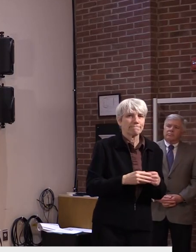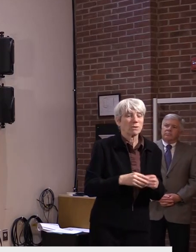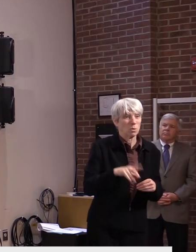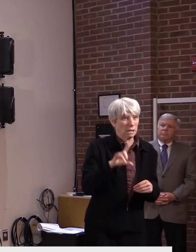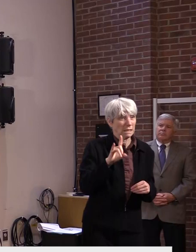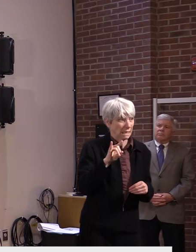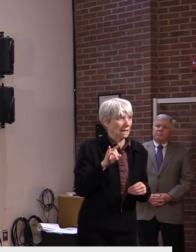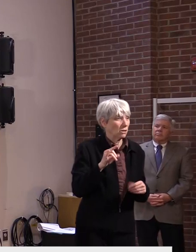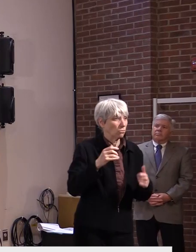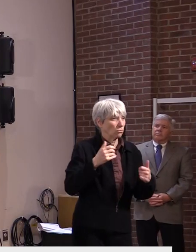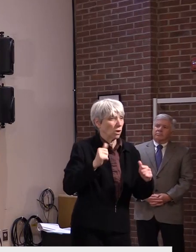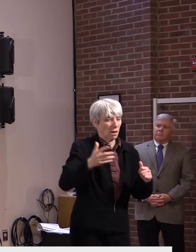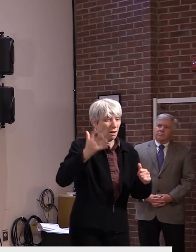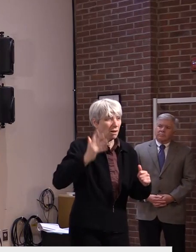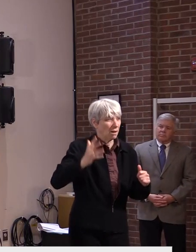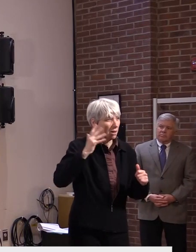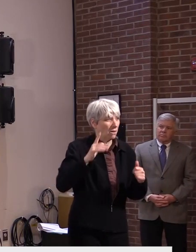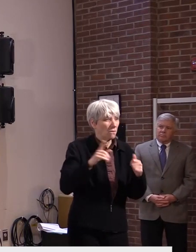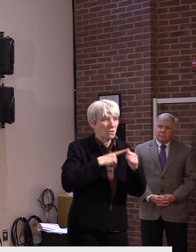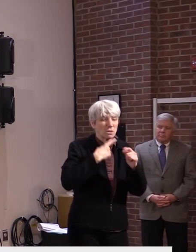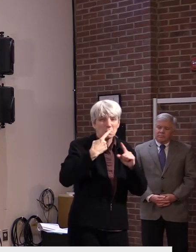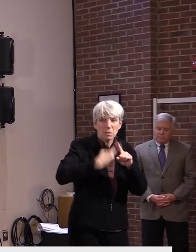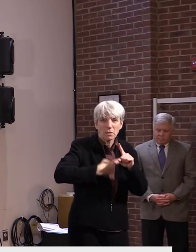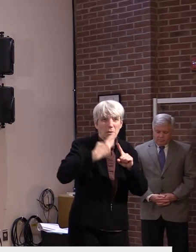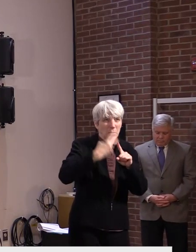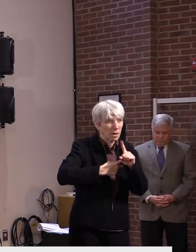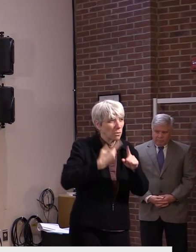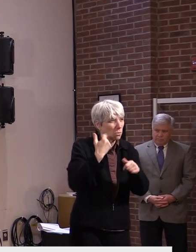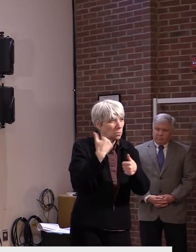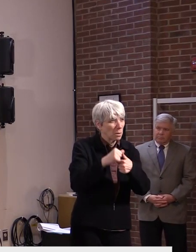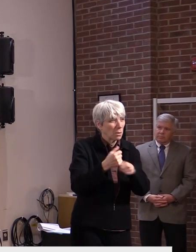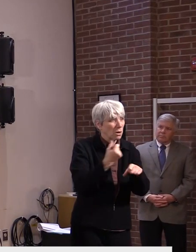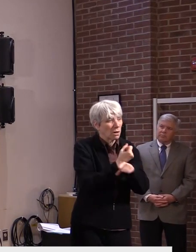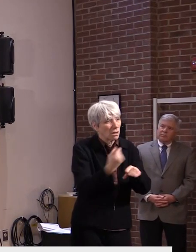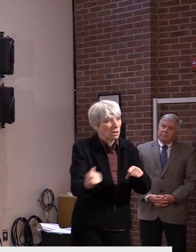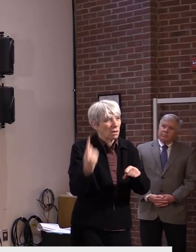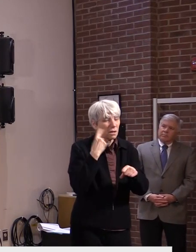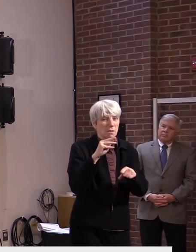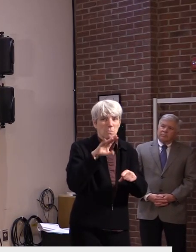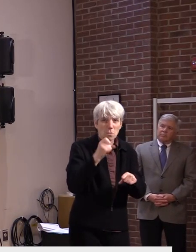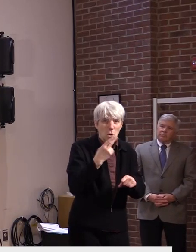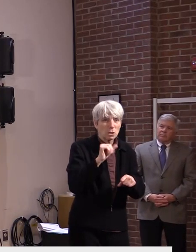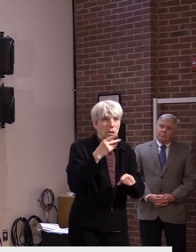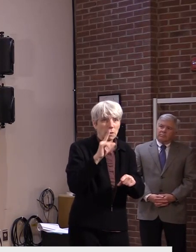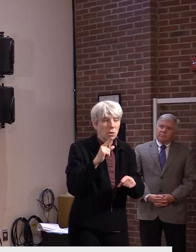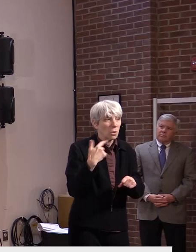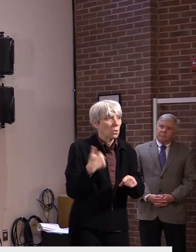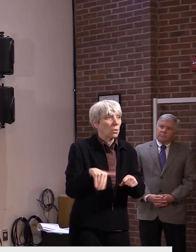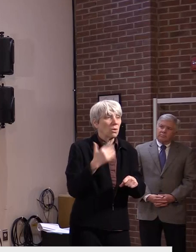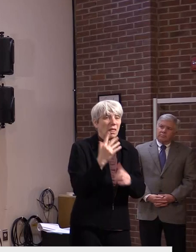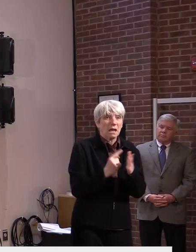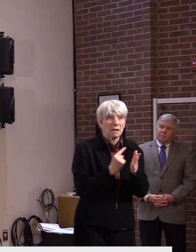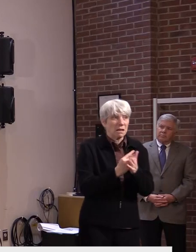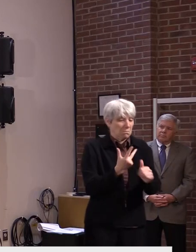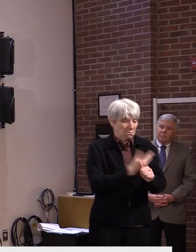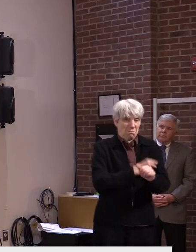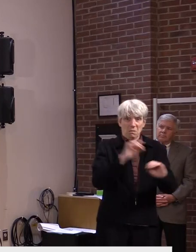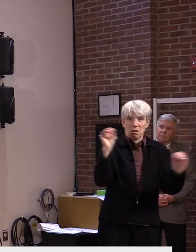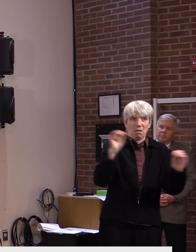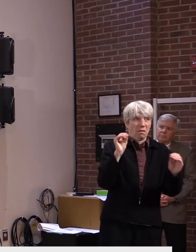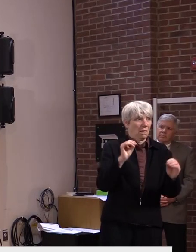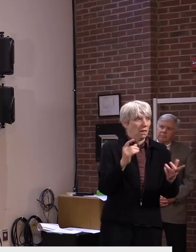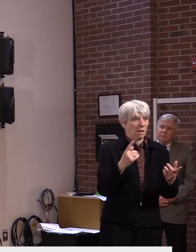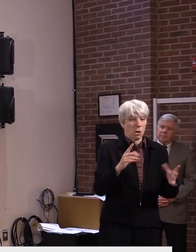that circumstance in the very first couple of months of the pandemic when nobody had any immunity at all and there was